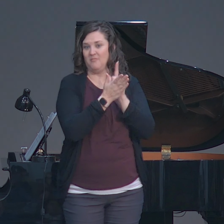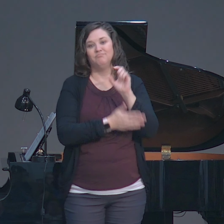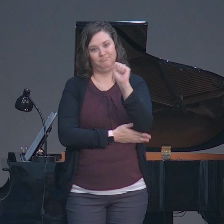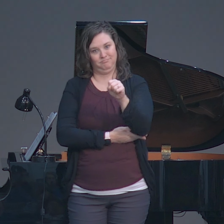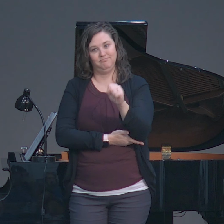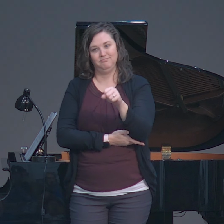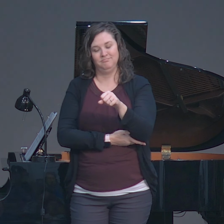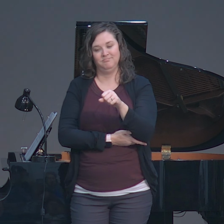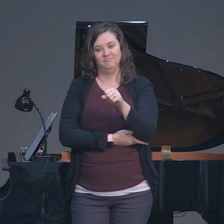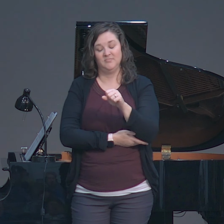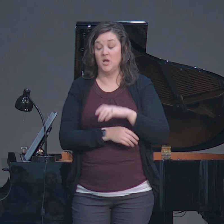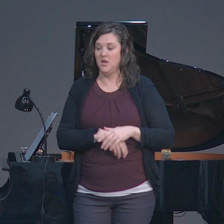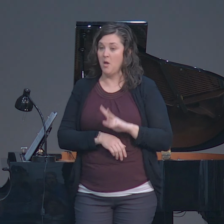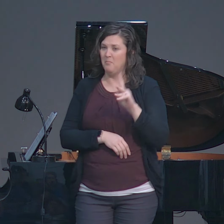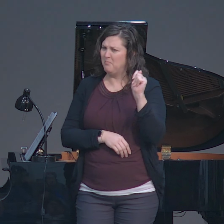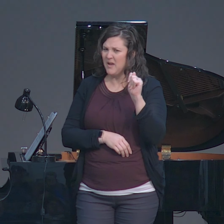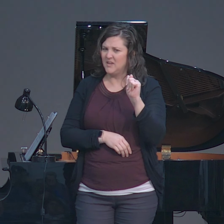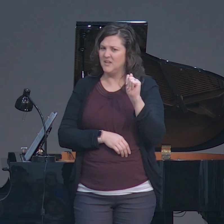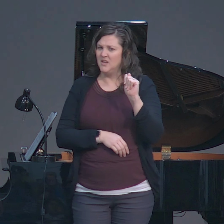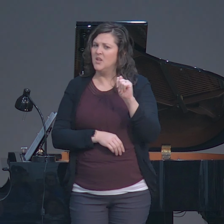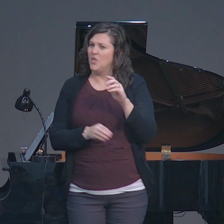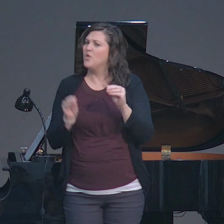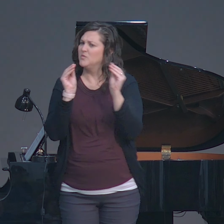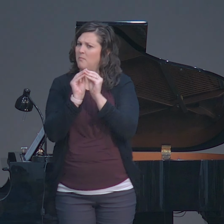But that's not the only part here. The other part